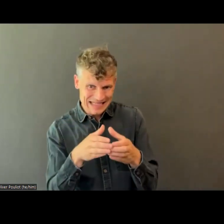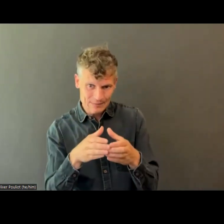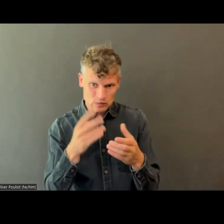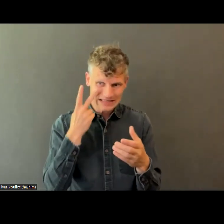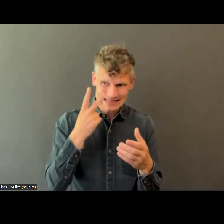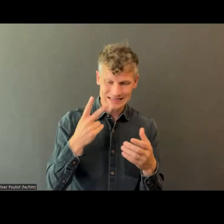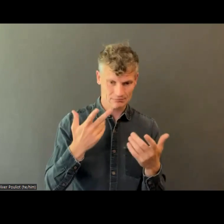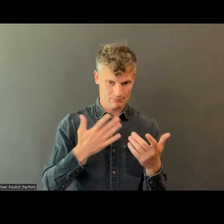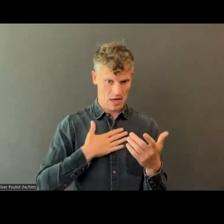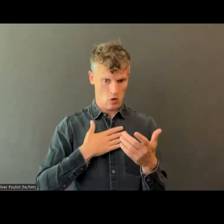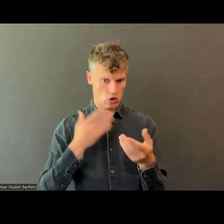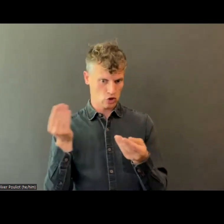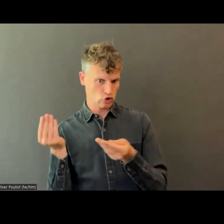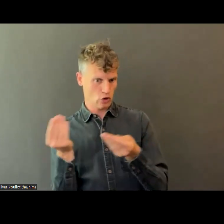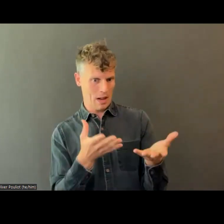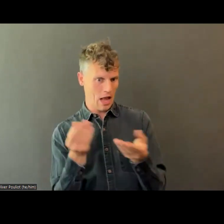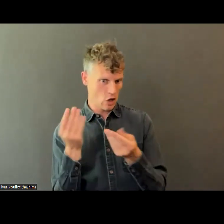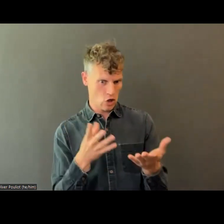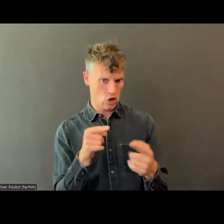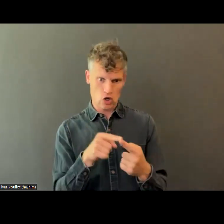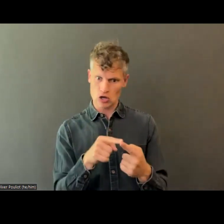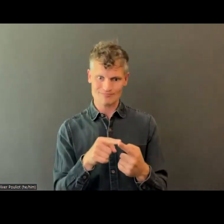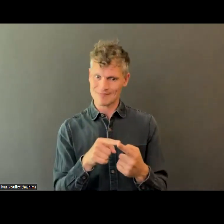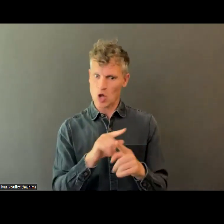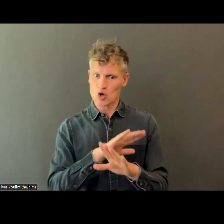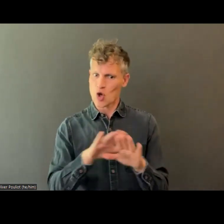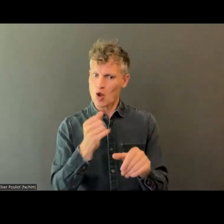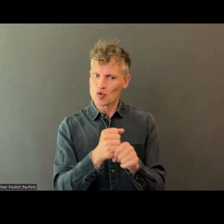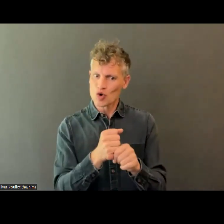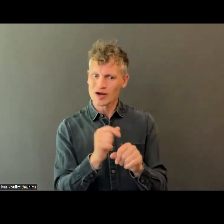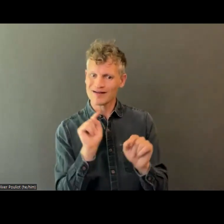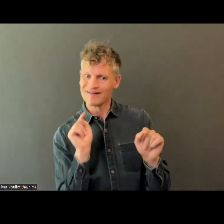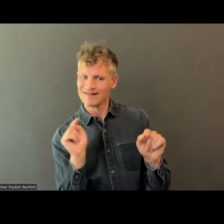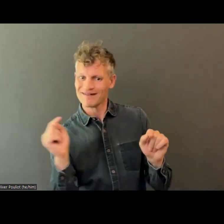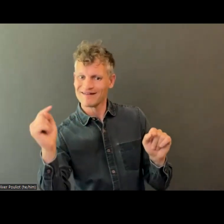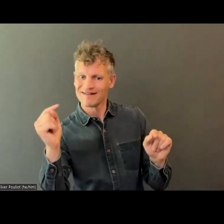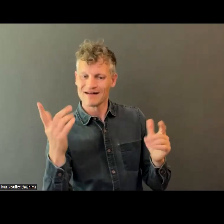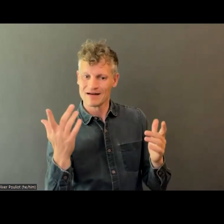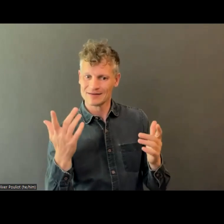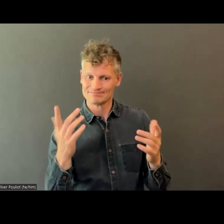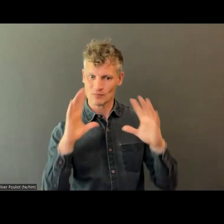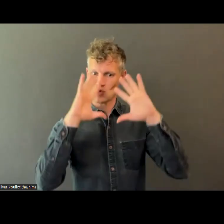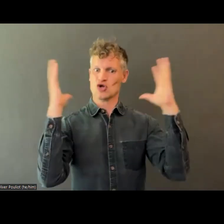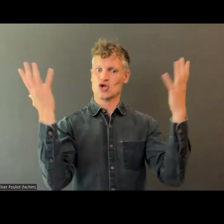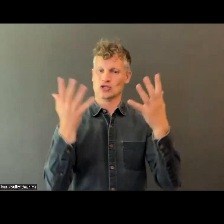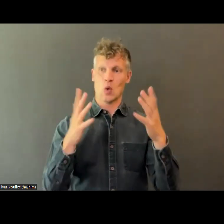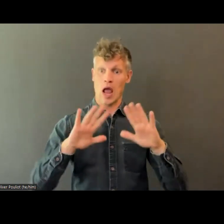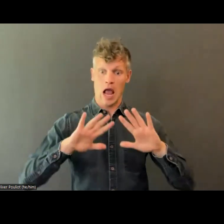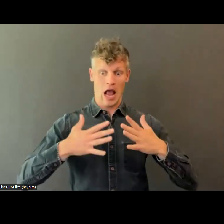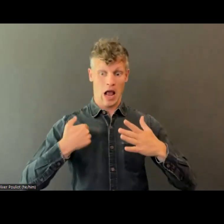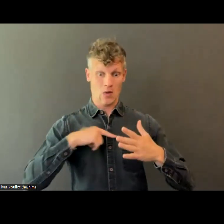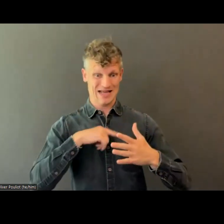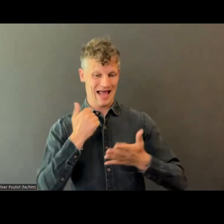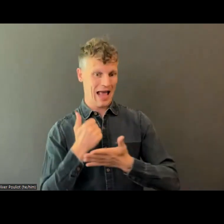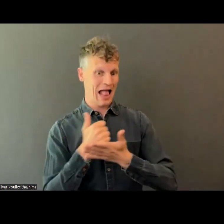to everyone in the company. So if someone's looking for buying a specific, for an example,